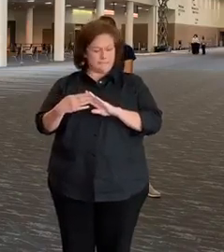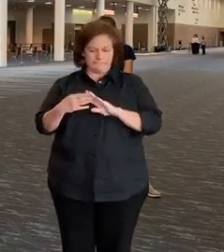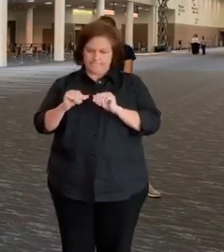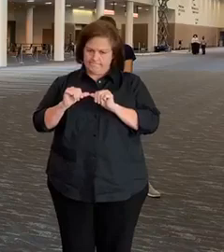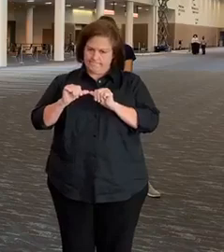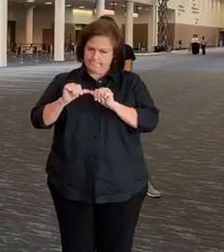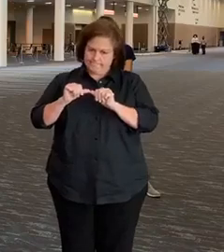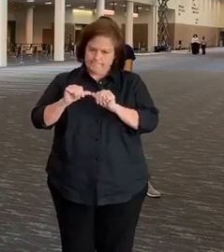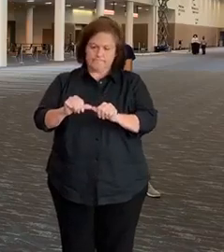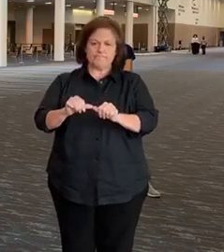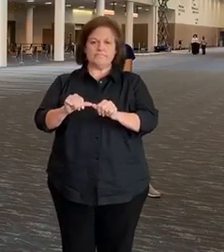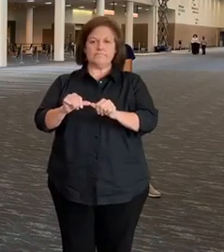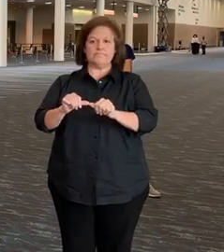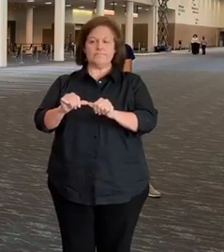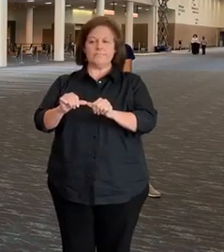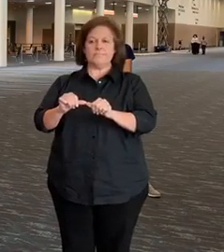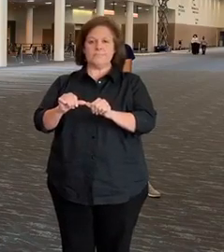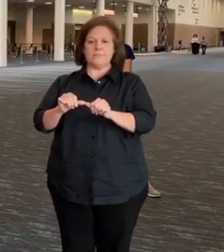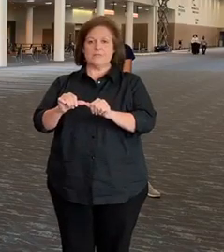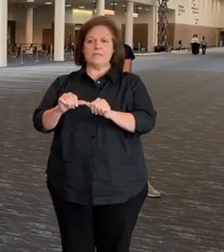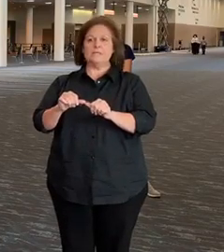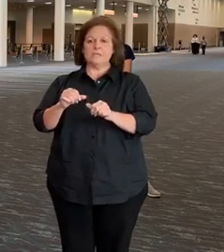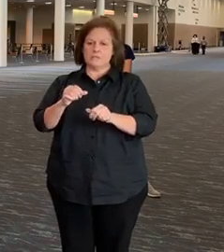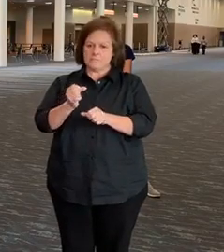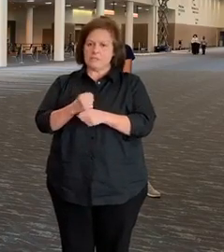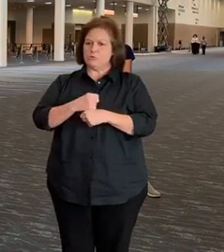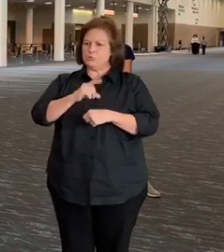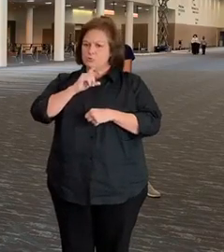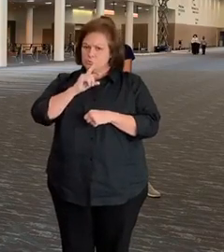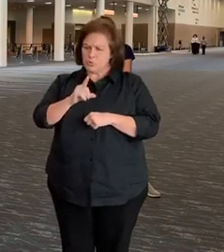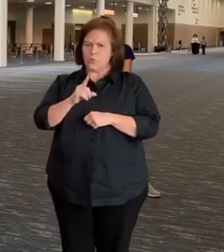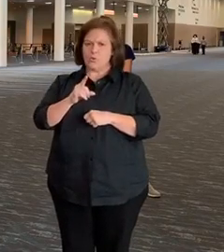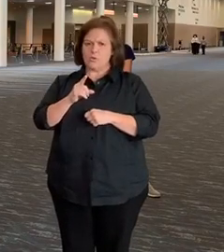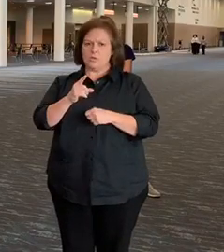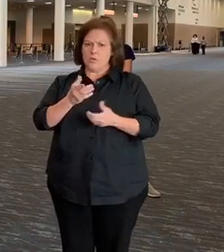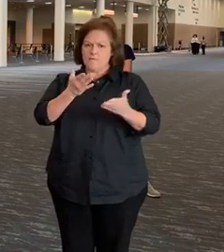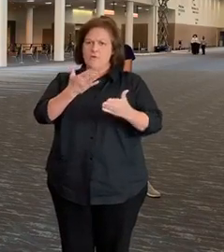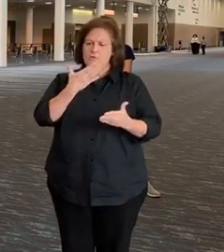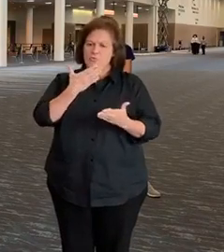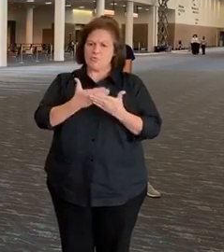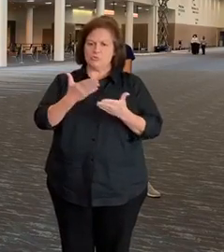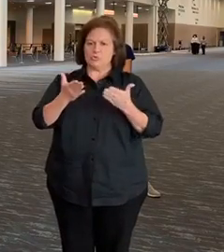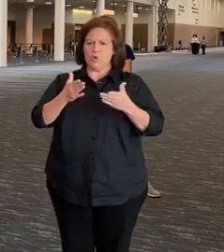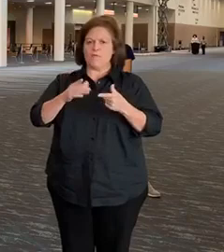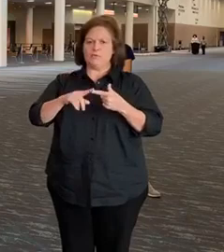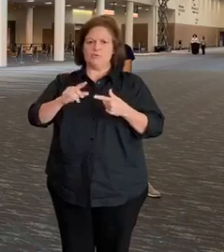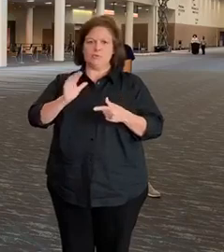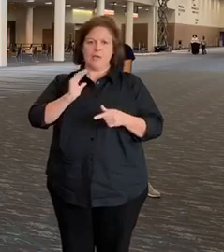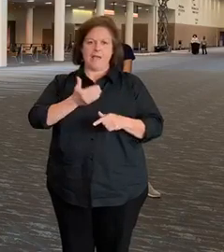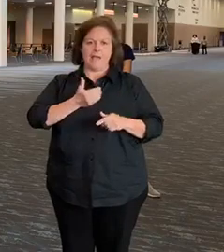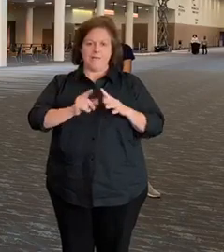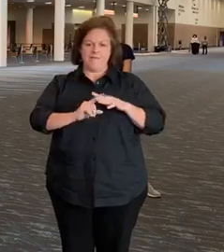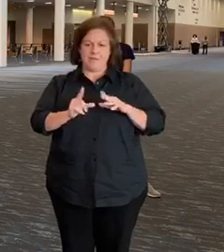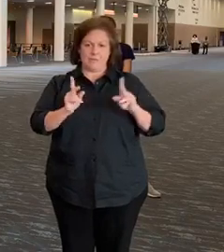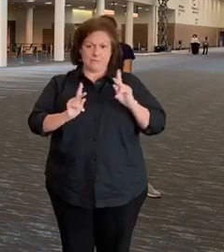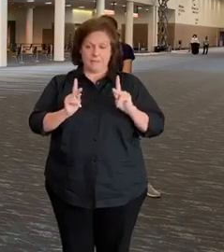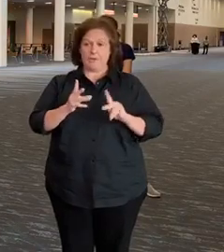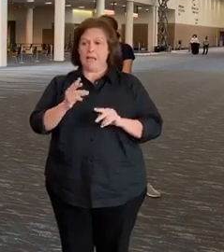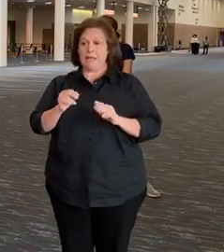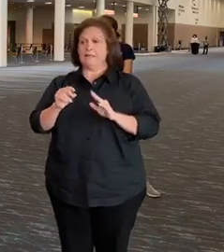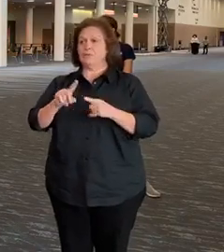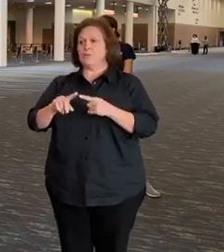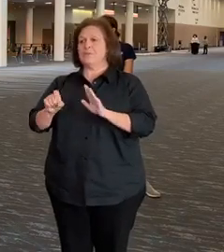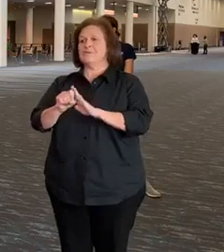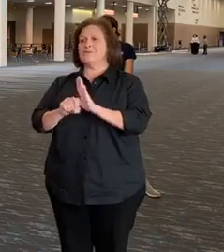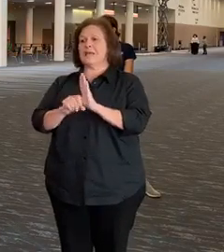up across the board to render quality services to our evacuees and to the